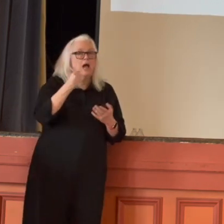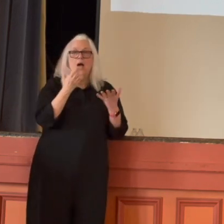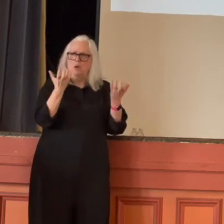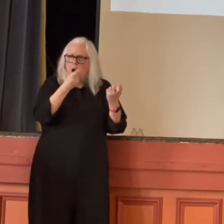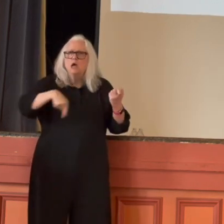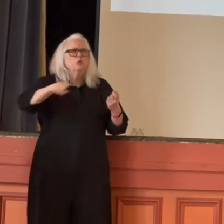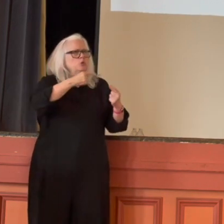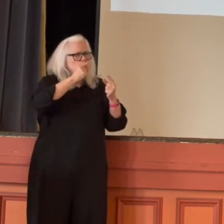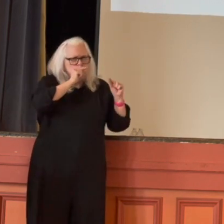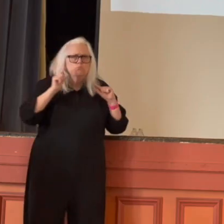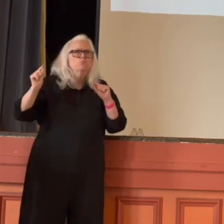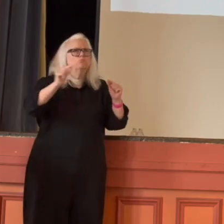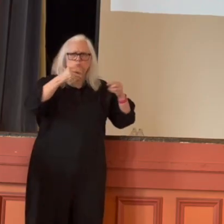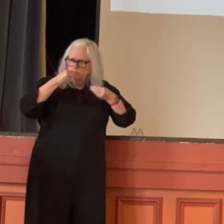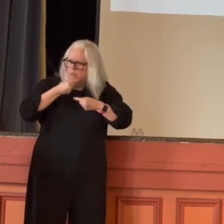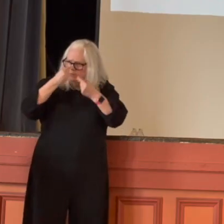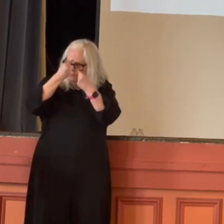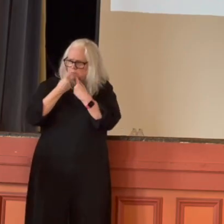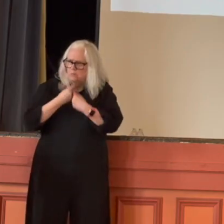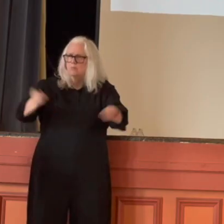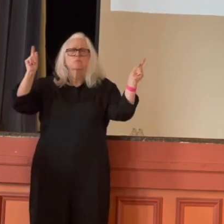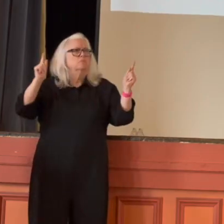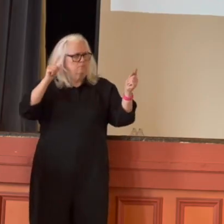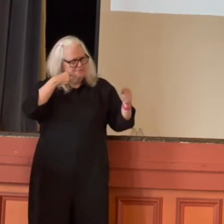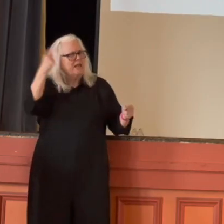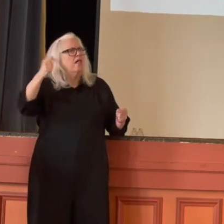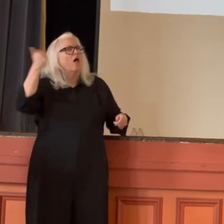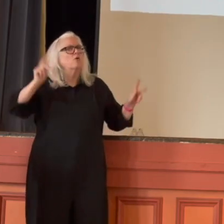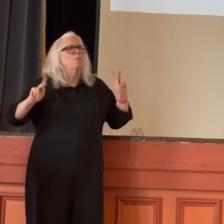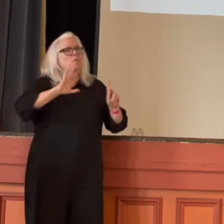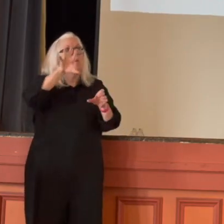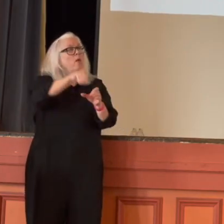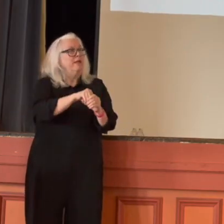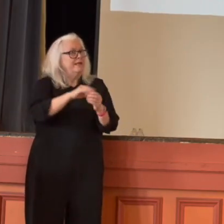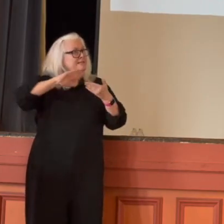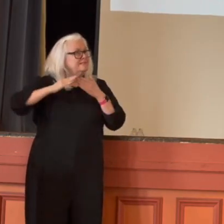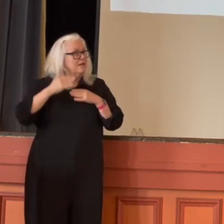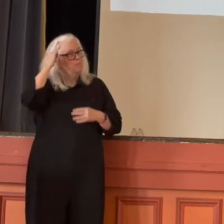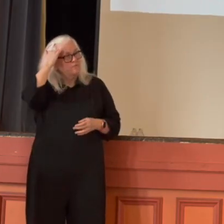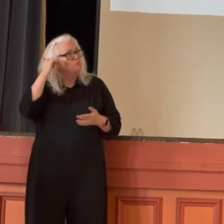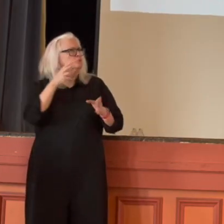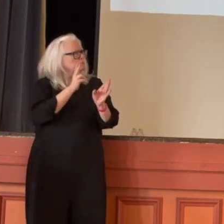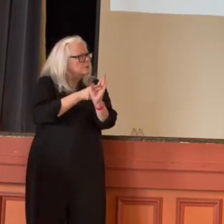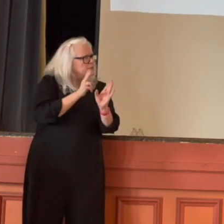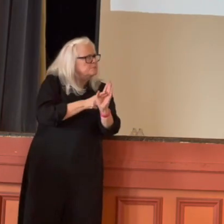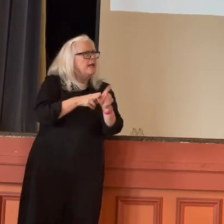neighbors, family, and friends within the city of Buffalo to participate, to